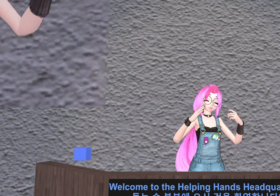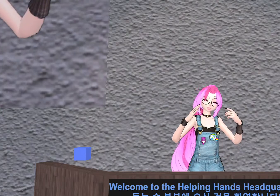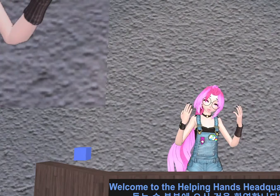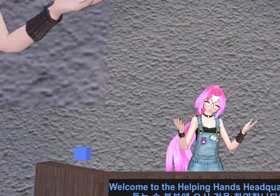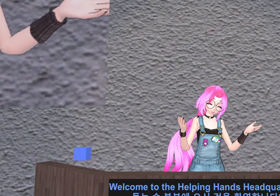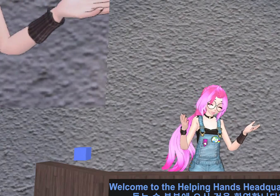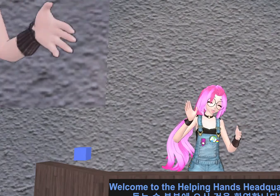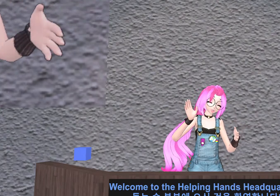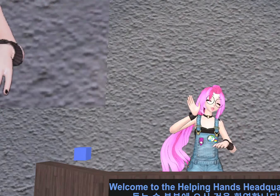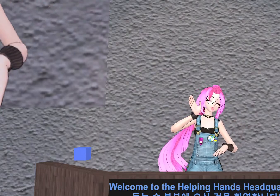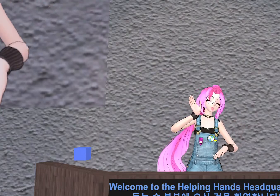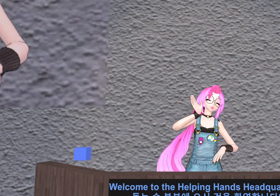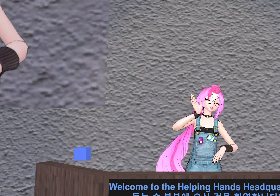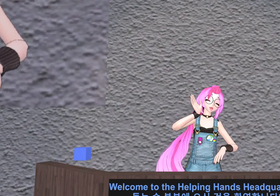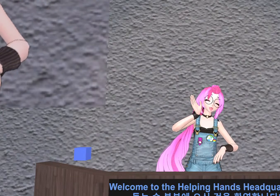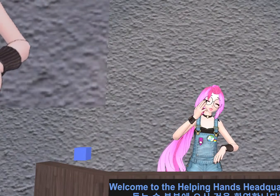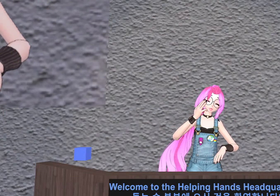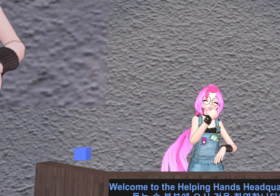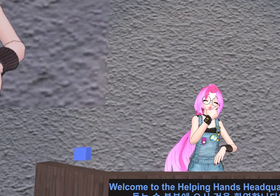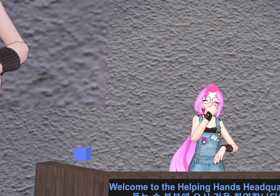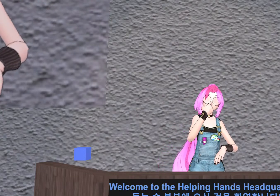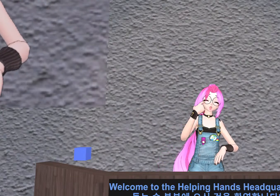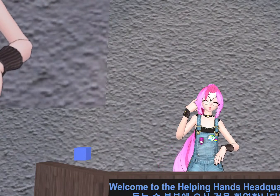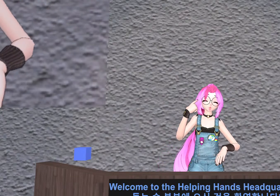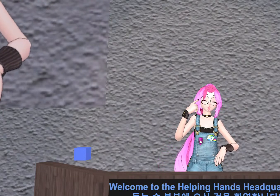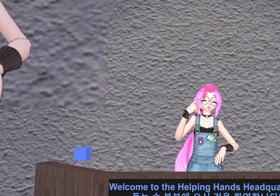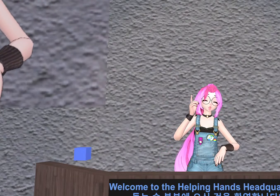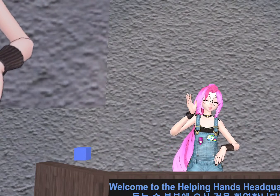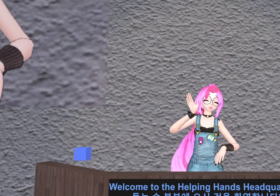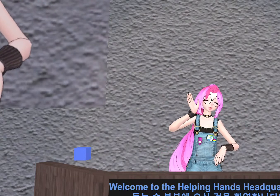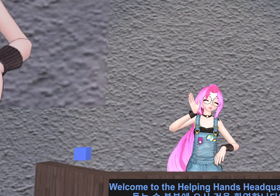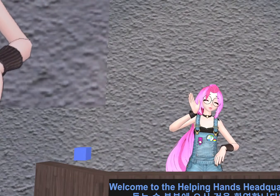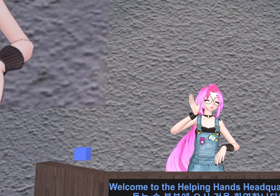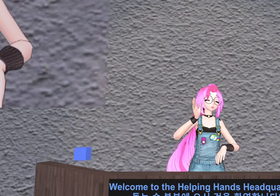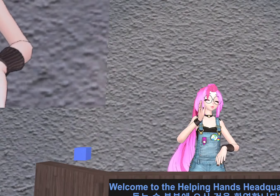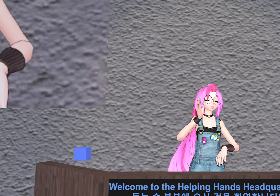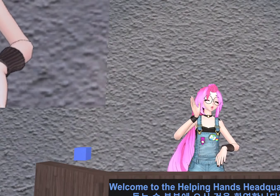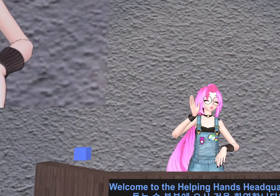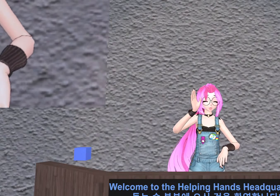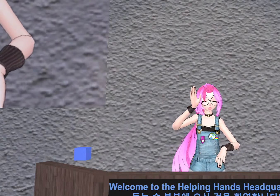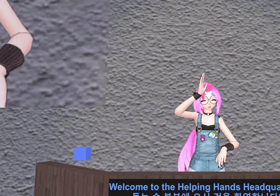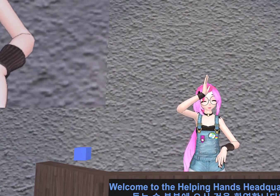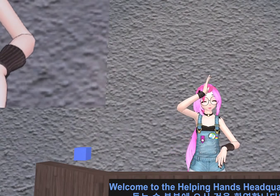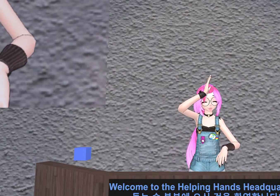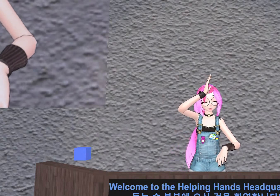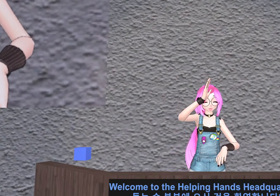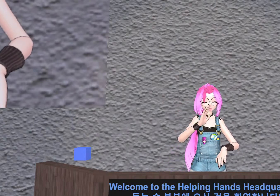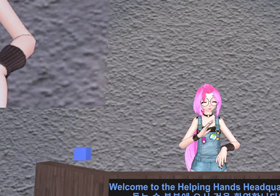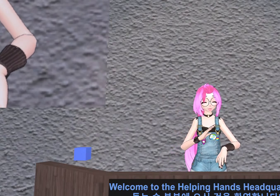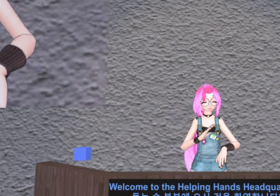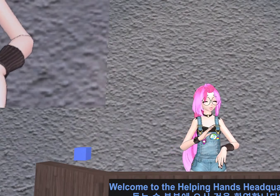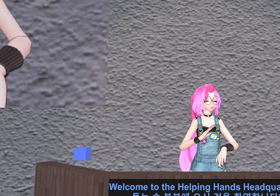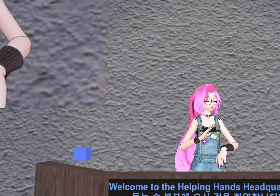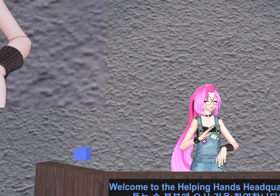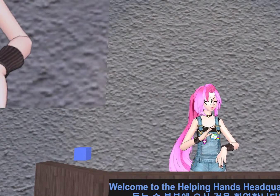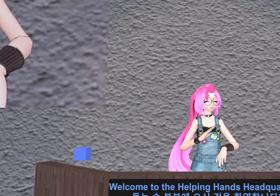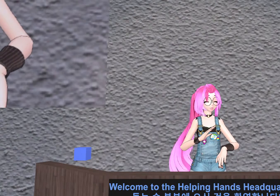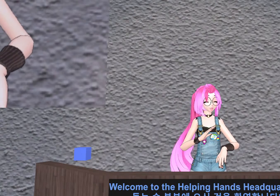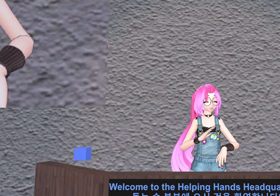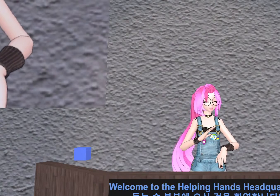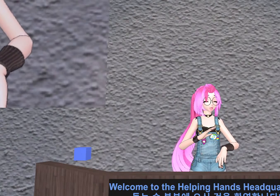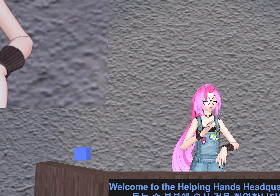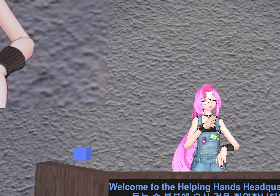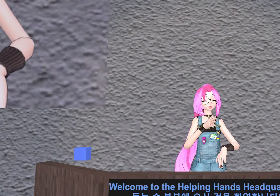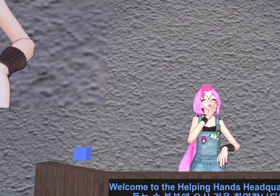a non-binary person? The solution is it's on the side, right in the middle. So, for example, man,